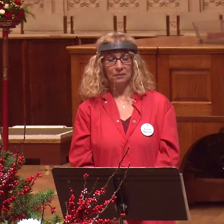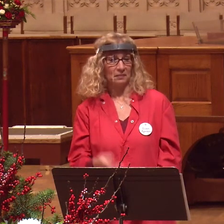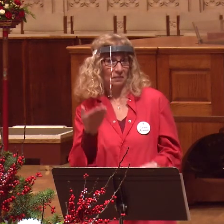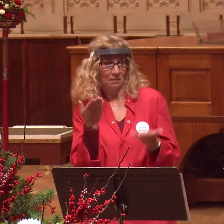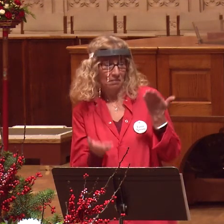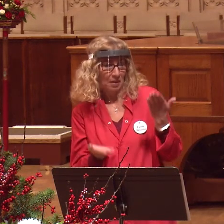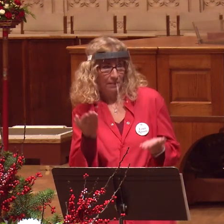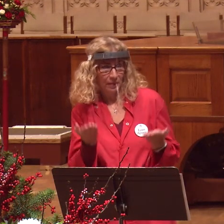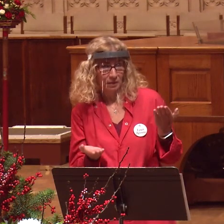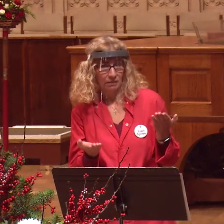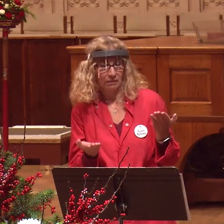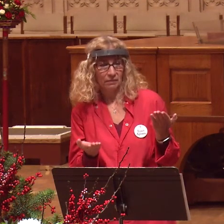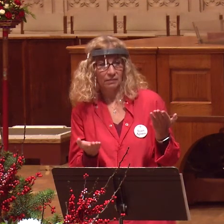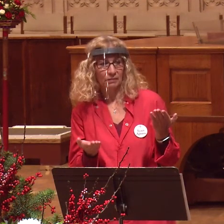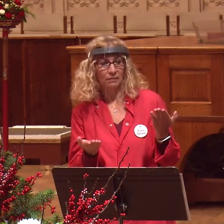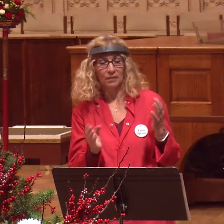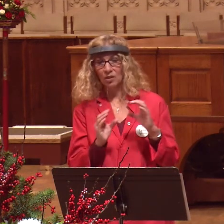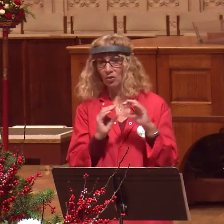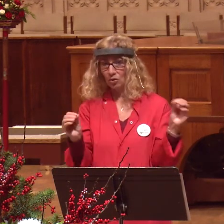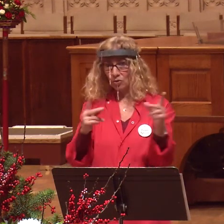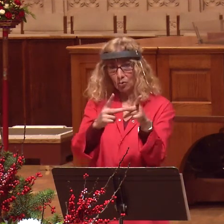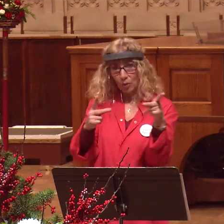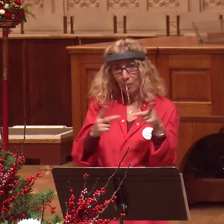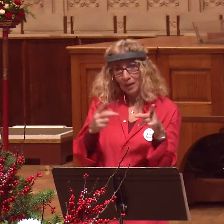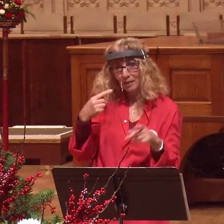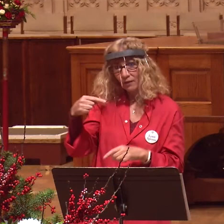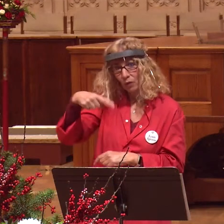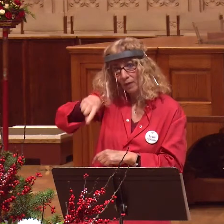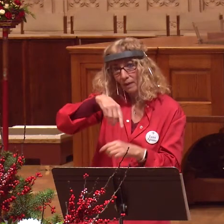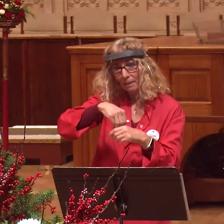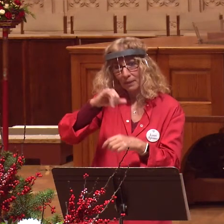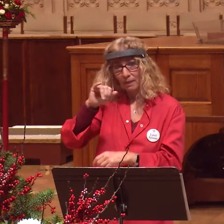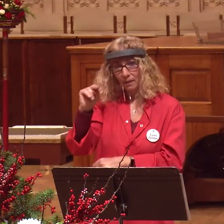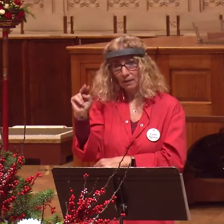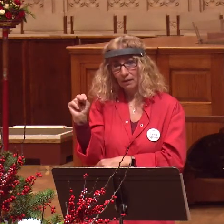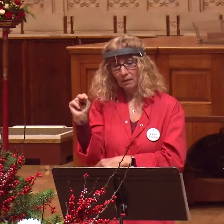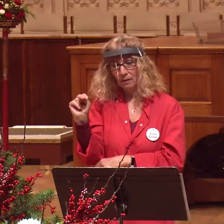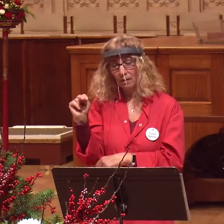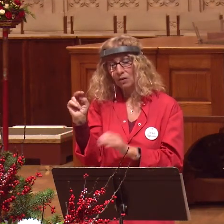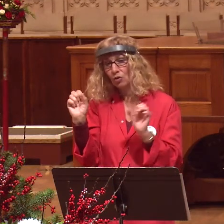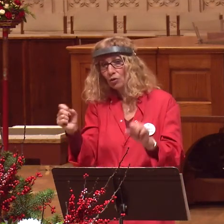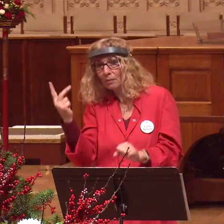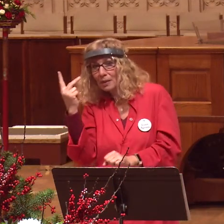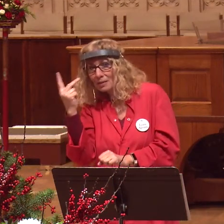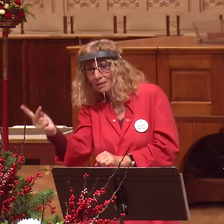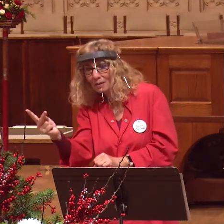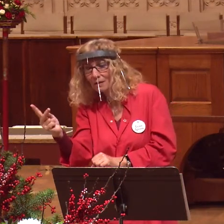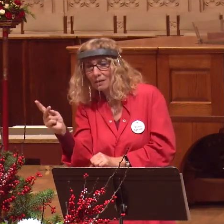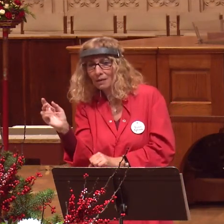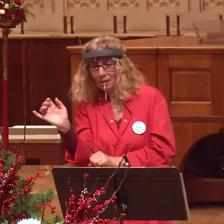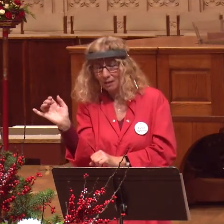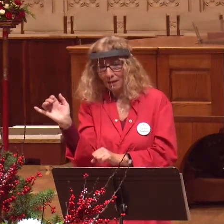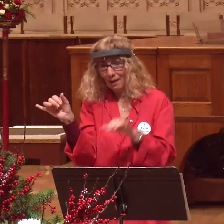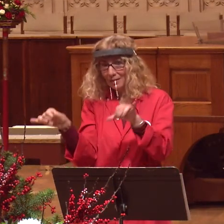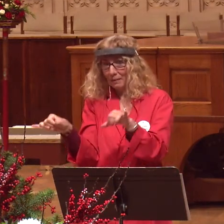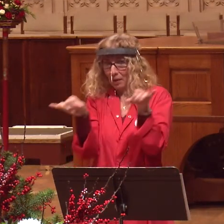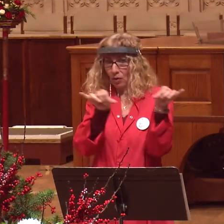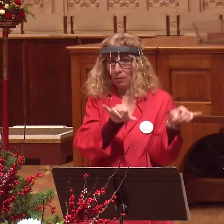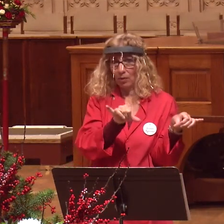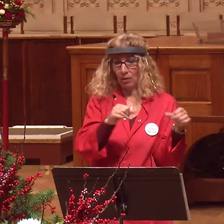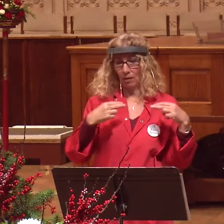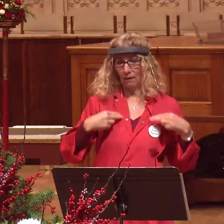Maybe no place for them in the inn could be seen as a parable of the